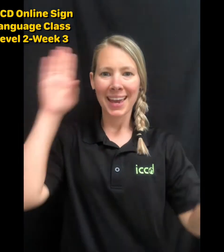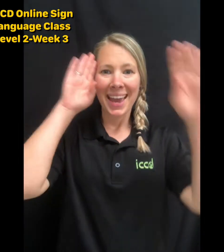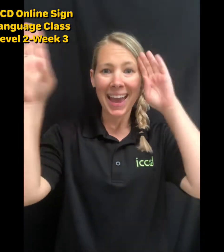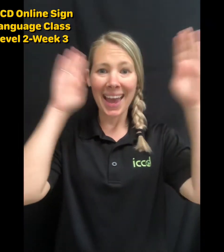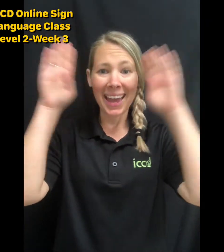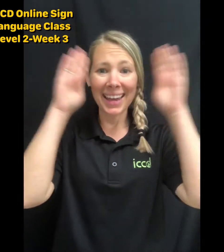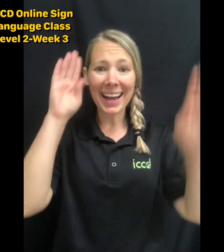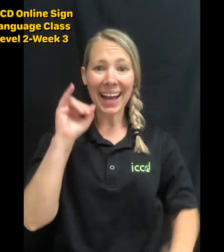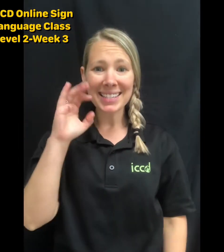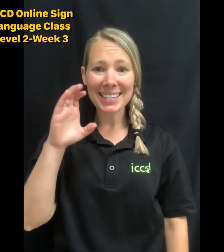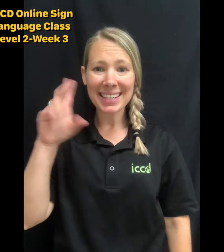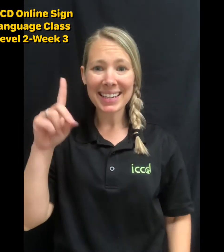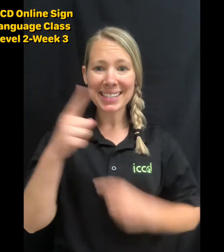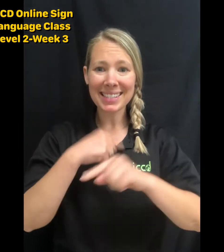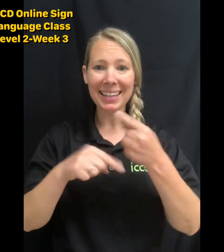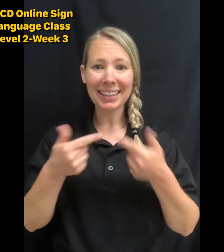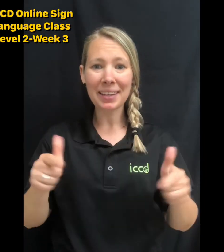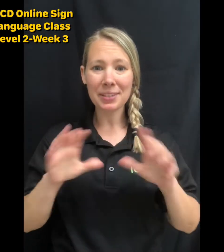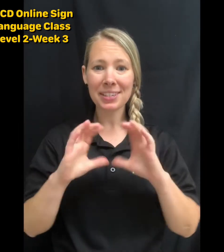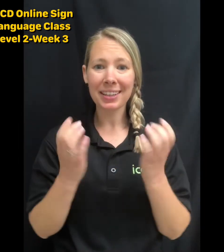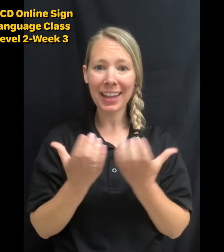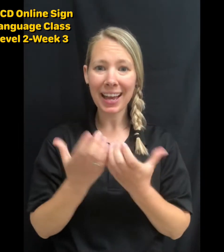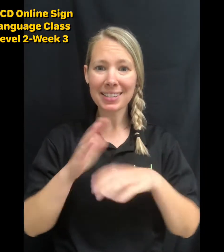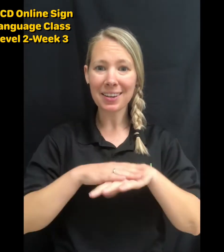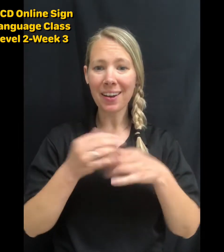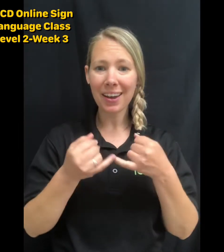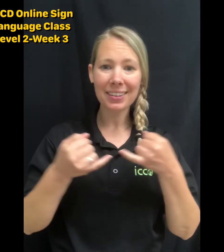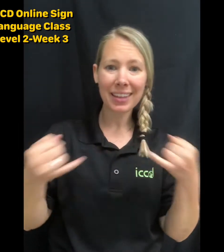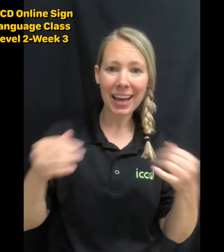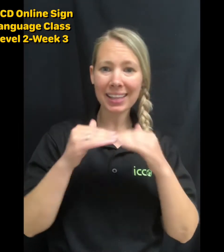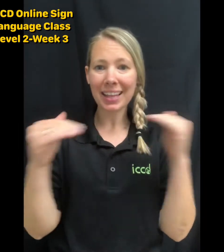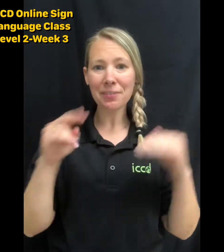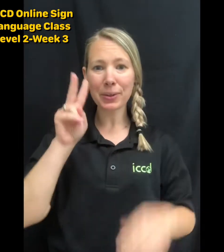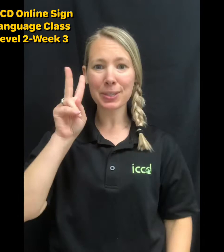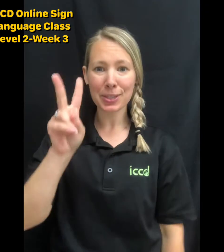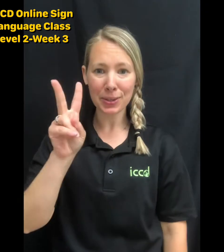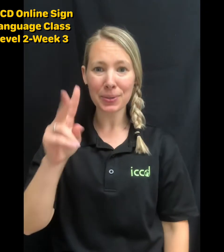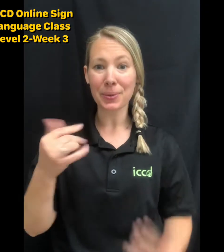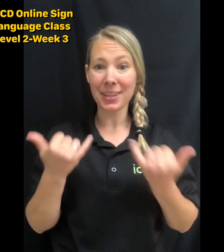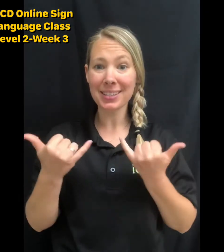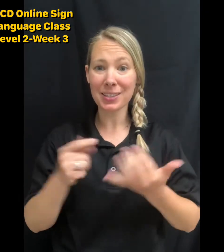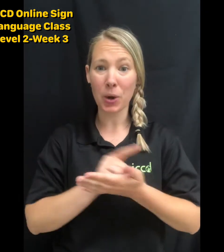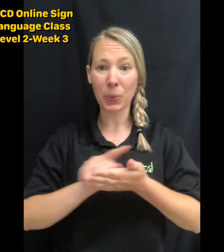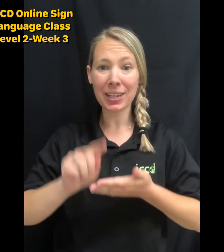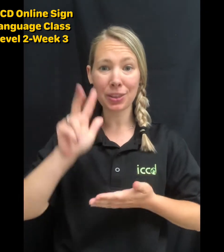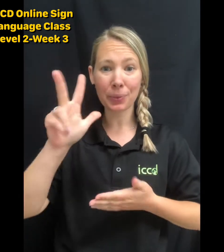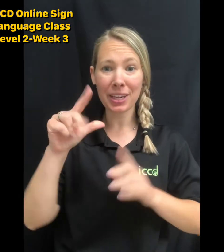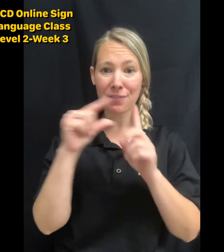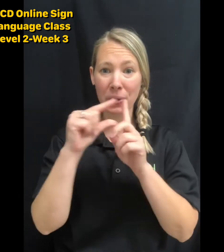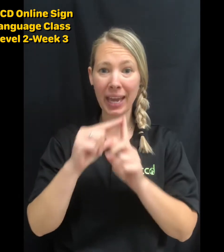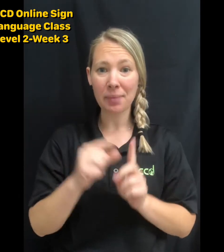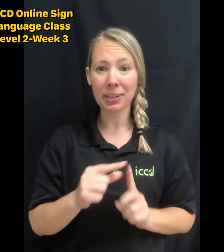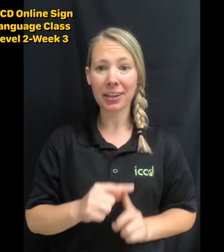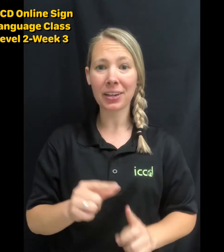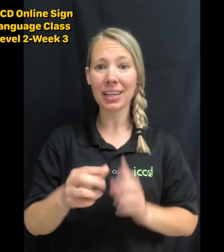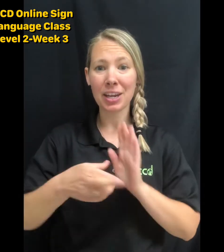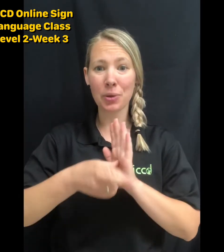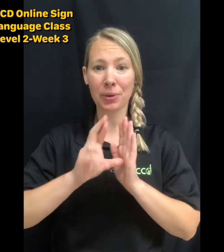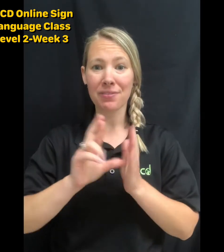Hey, ICCD sign language class online level two. This is our week three vocabulary review